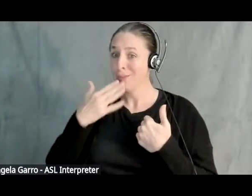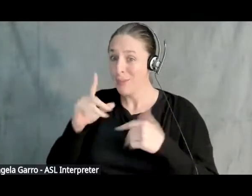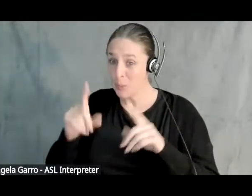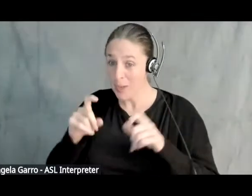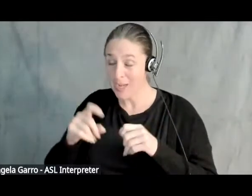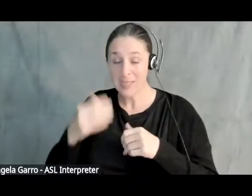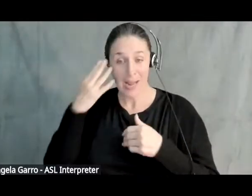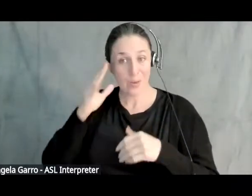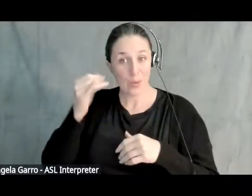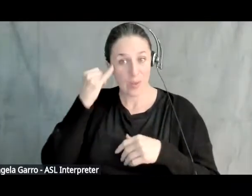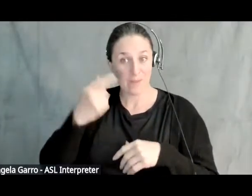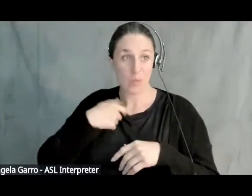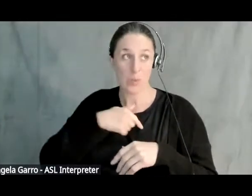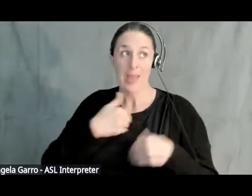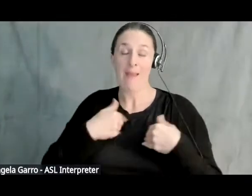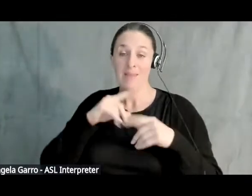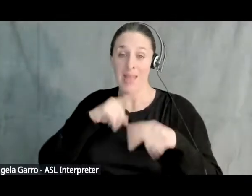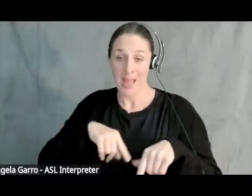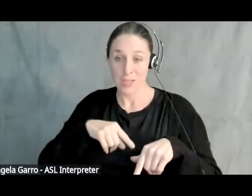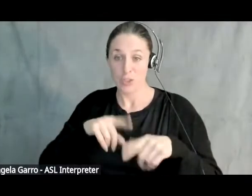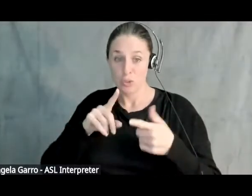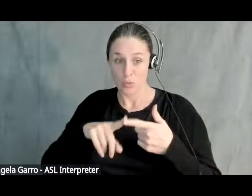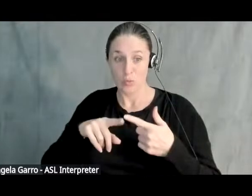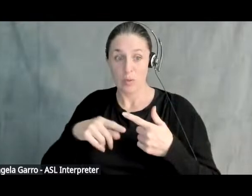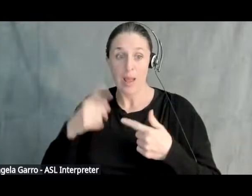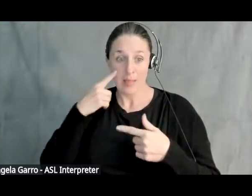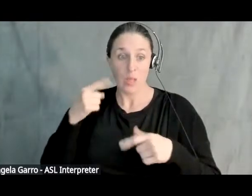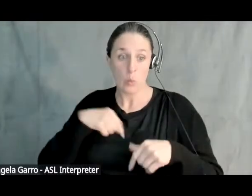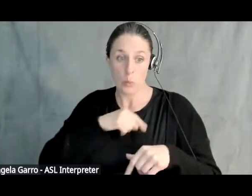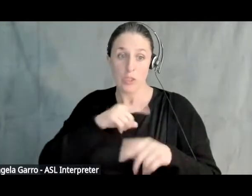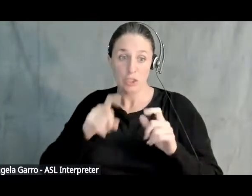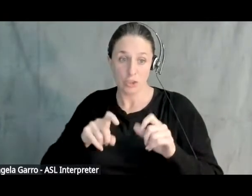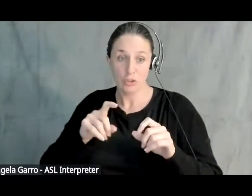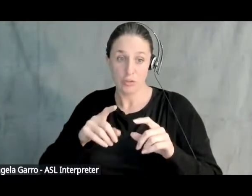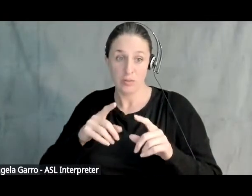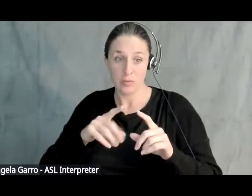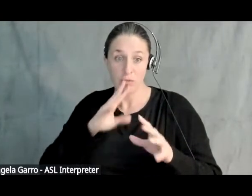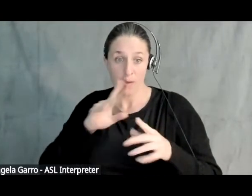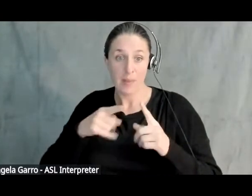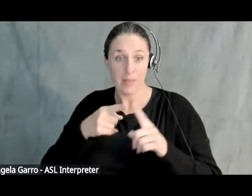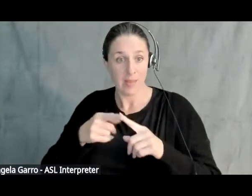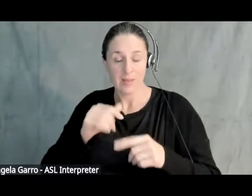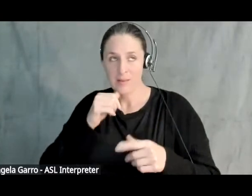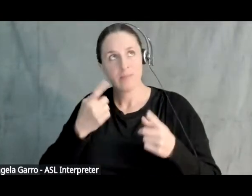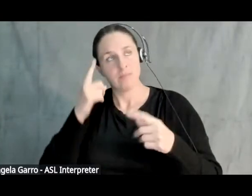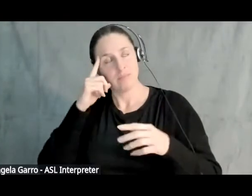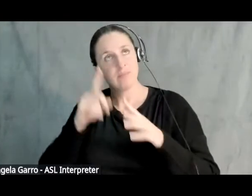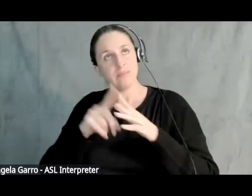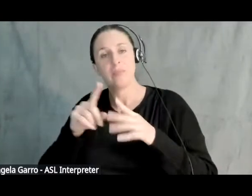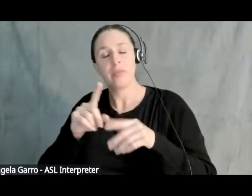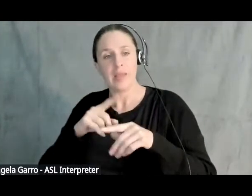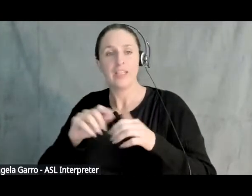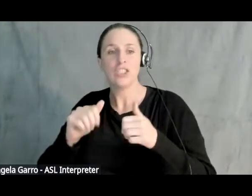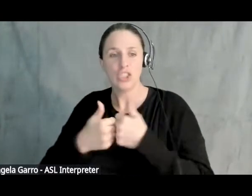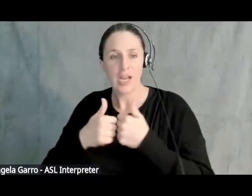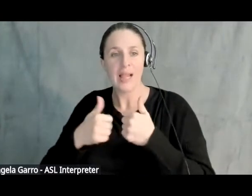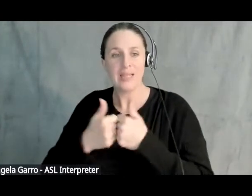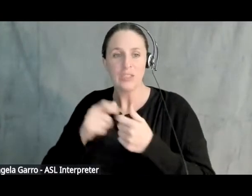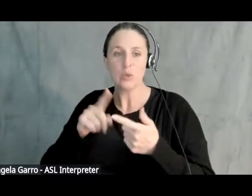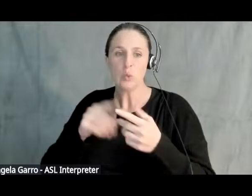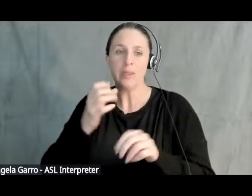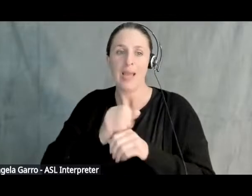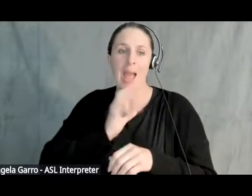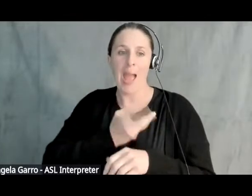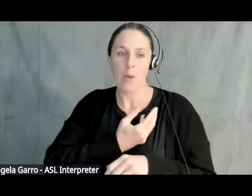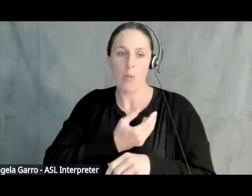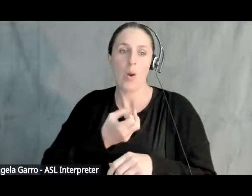certainly, I think we should talk about that. I think it didn't even occur to us. I mean, it's been challenging enough to get kind of our own folks kind of rounded up and